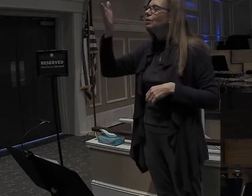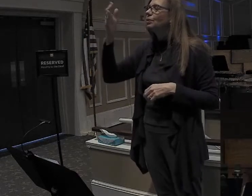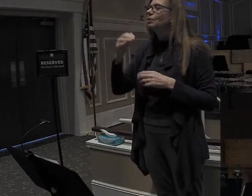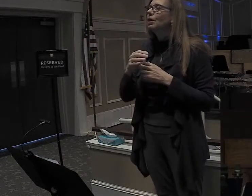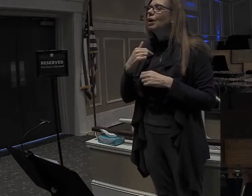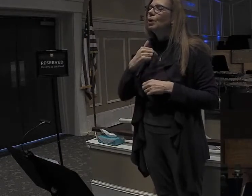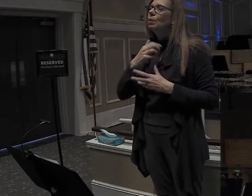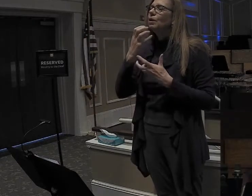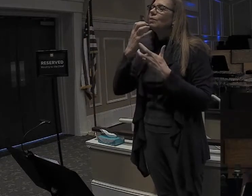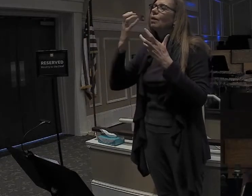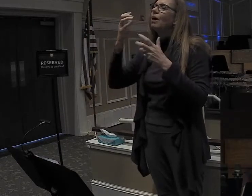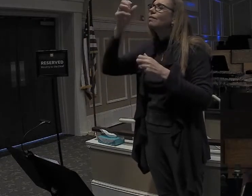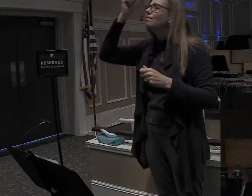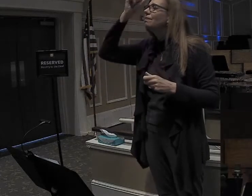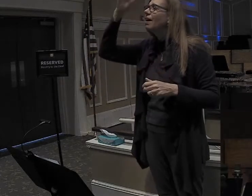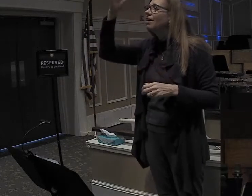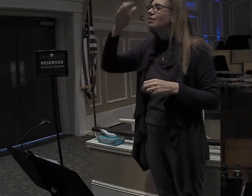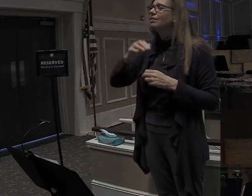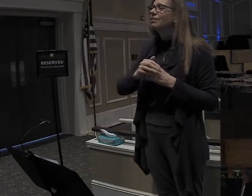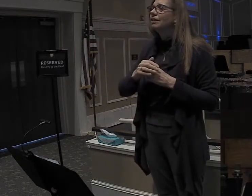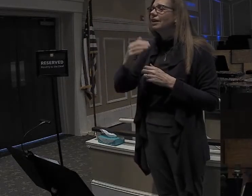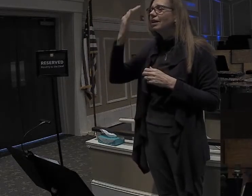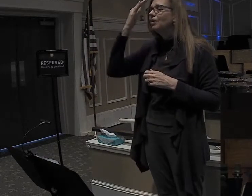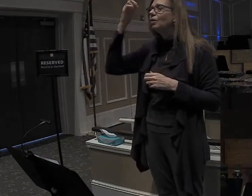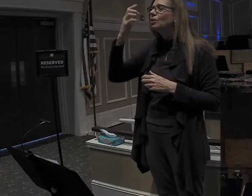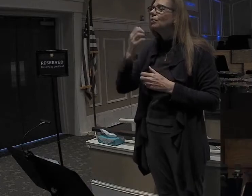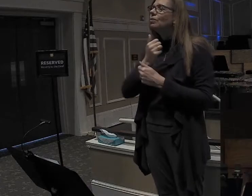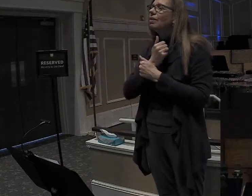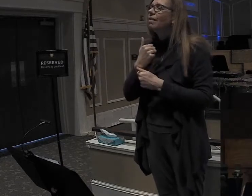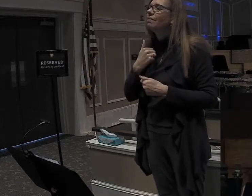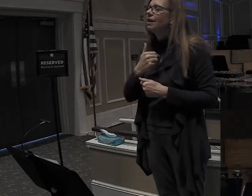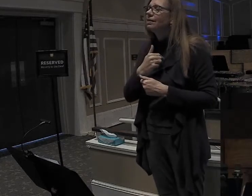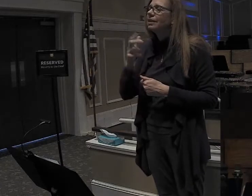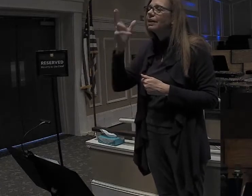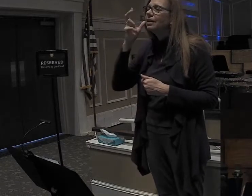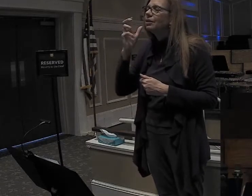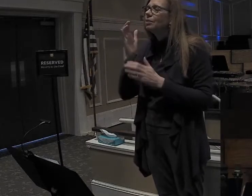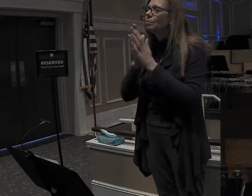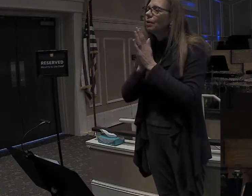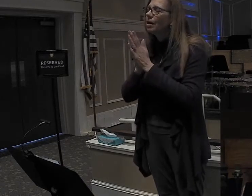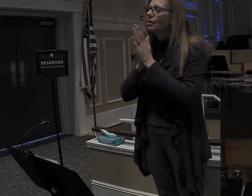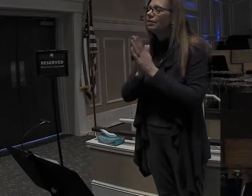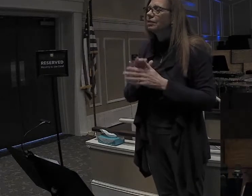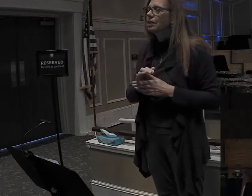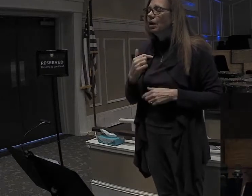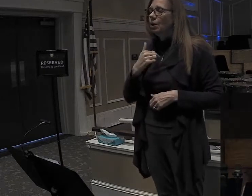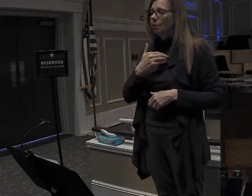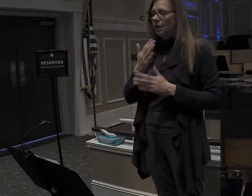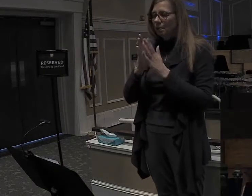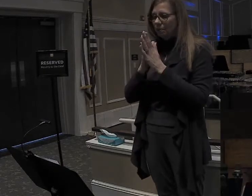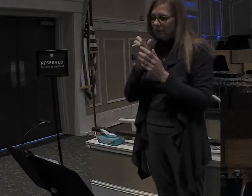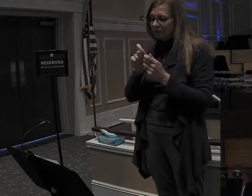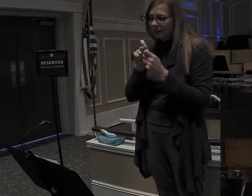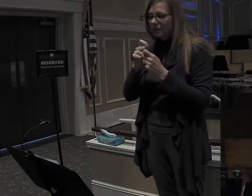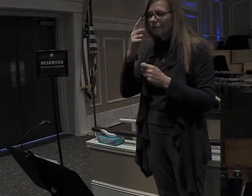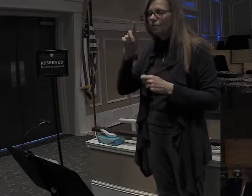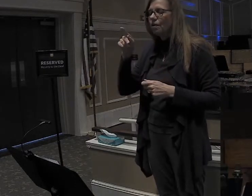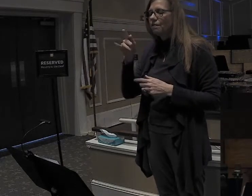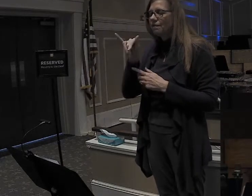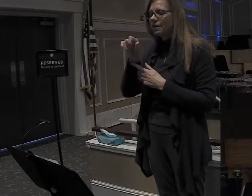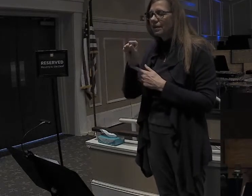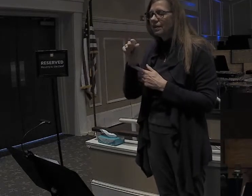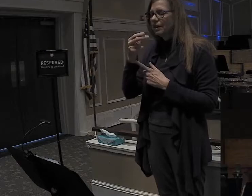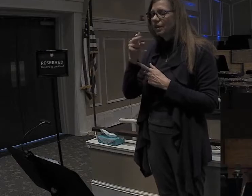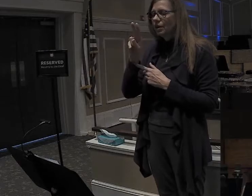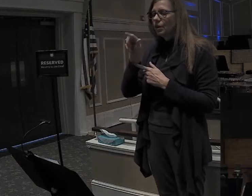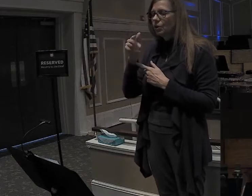cry out, Father, and know that you love us and you hear our prayers. We pray very specifically this morning for Phyllis Hughes, and